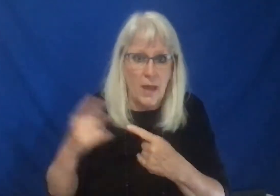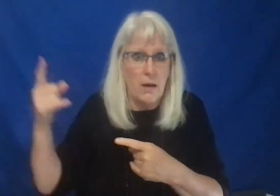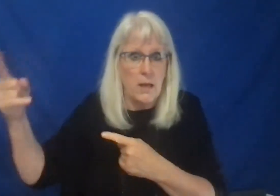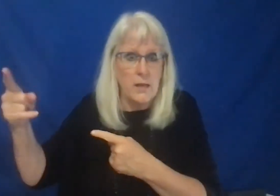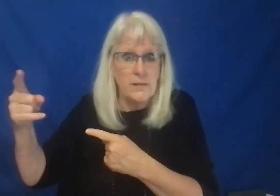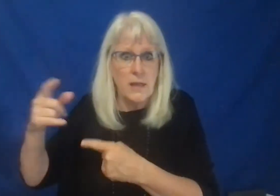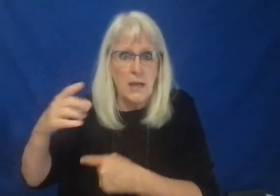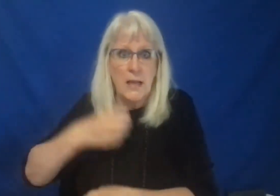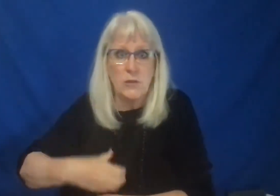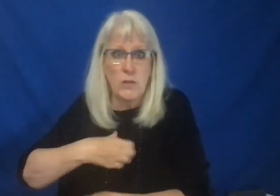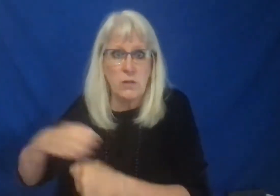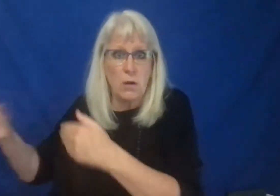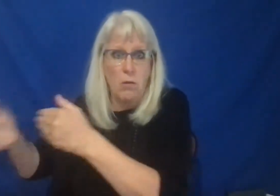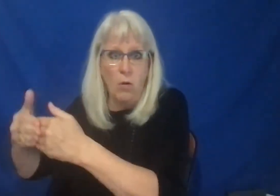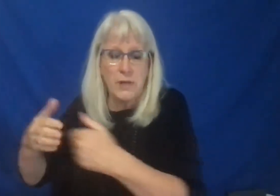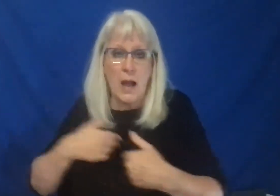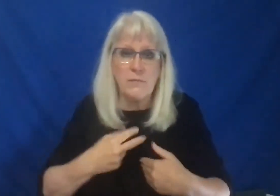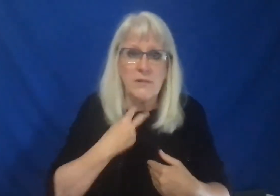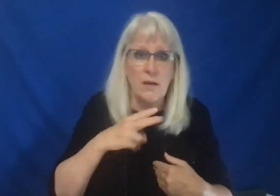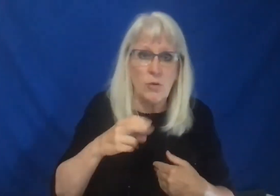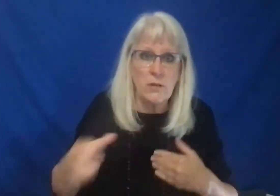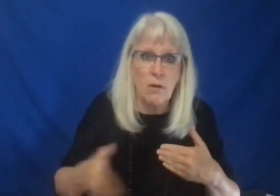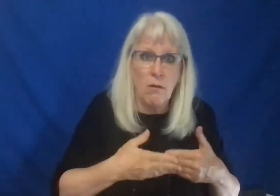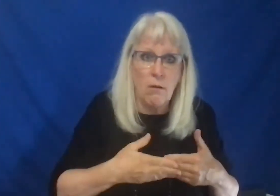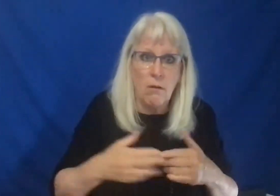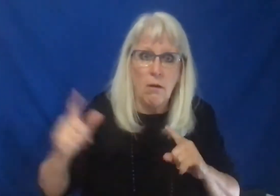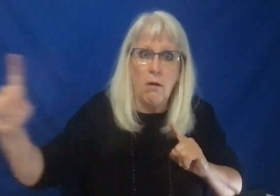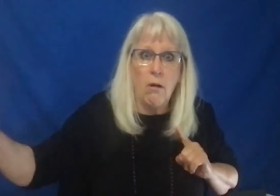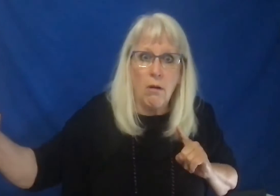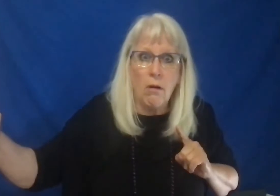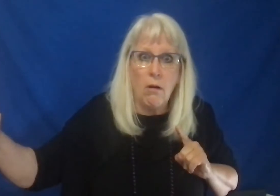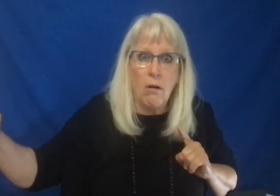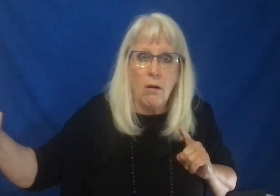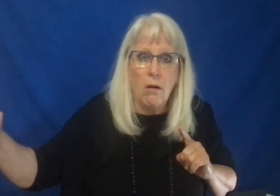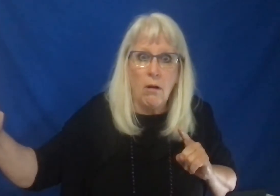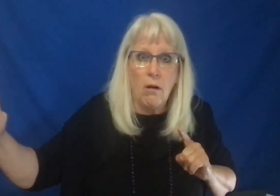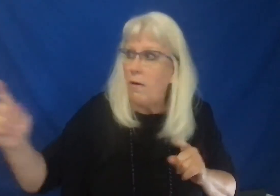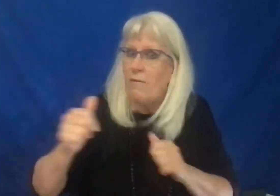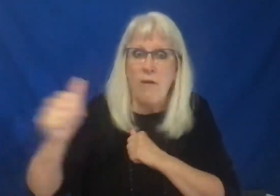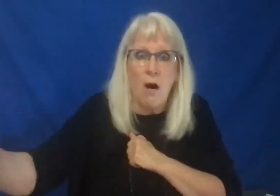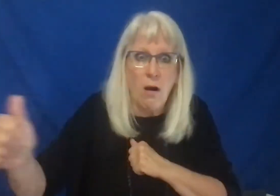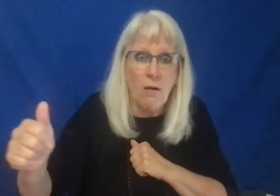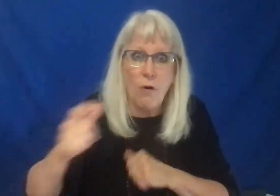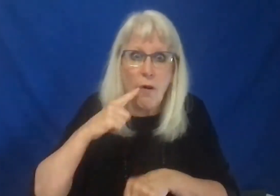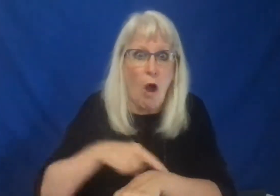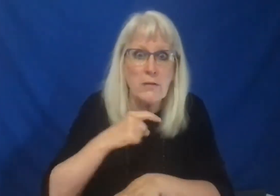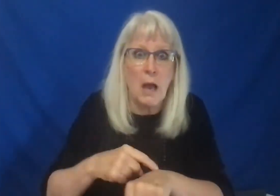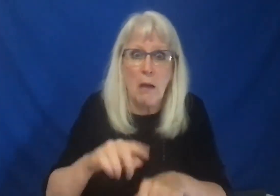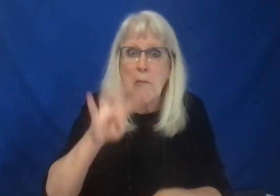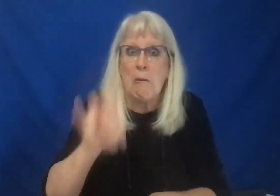each other across an ocean for an indefinite period of time. And knowing that I was endowed in our relationship